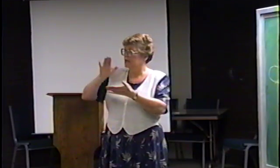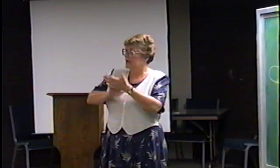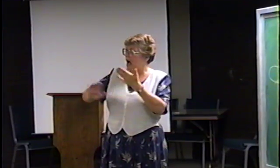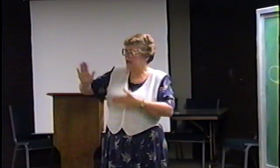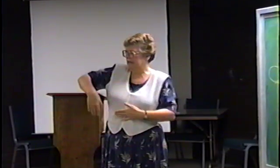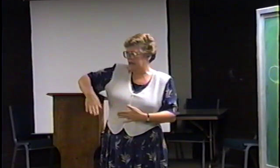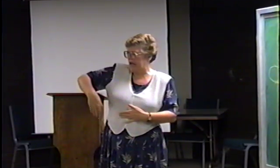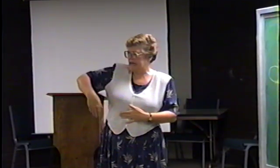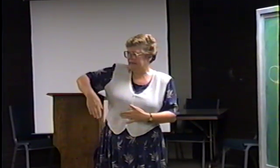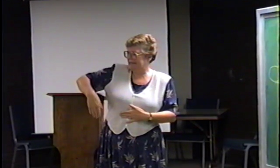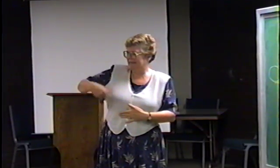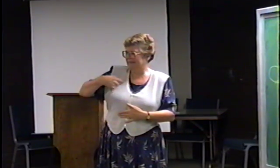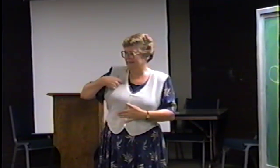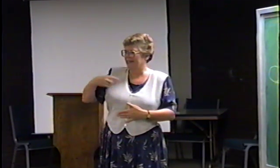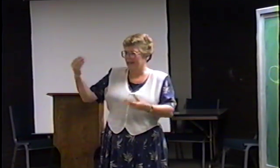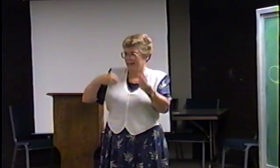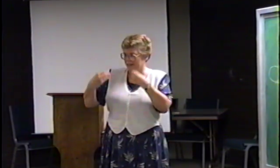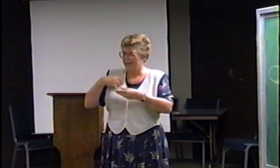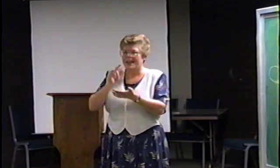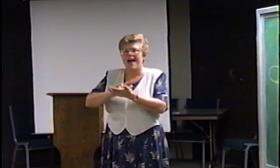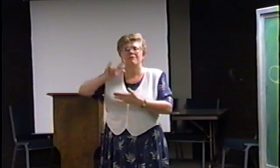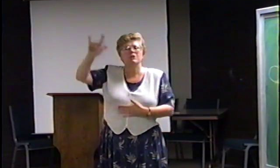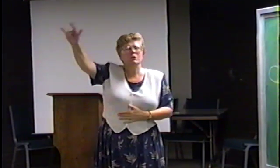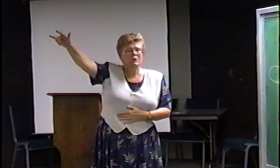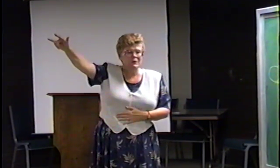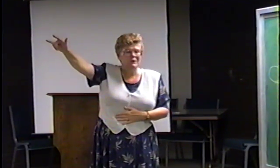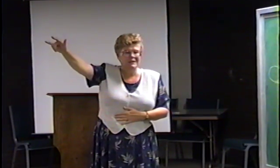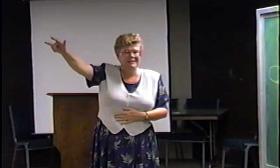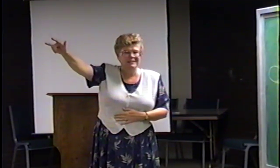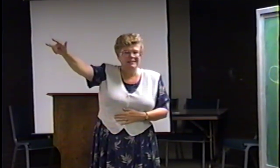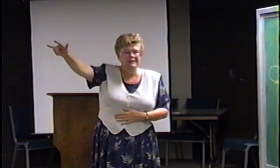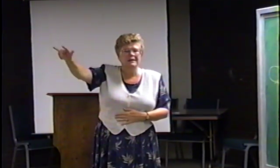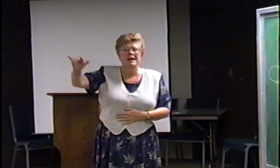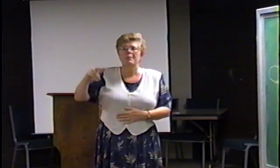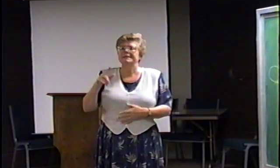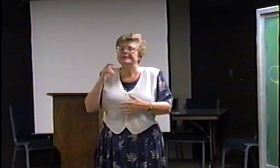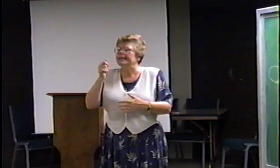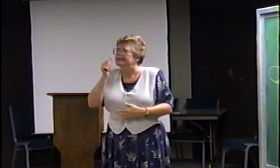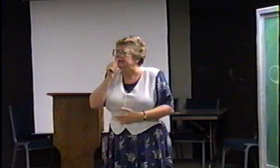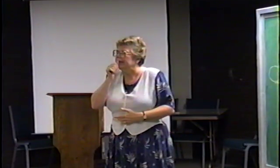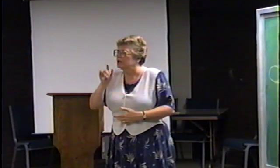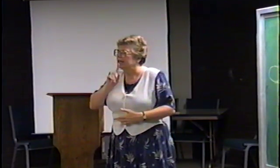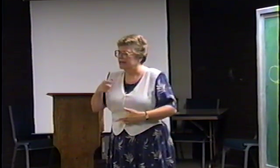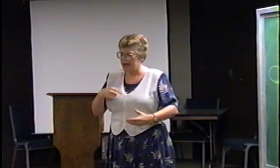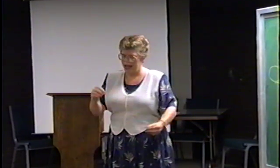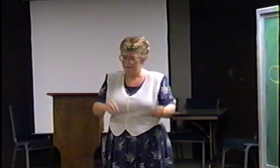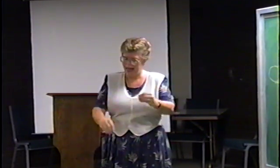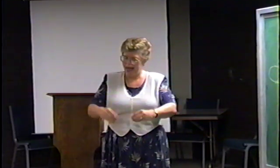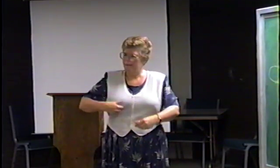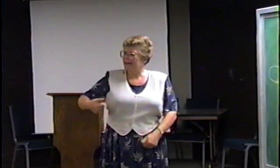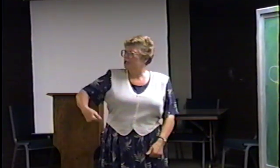again. High late. And I flew. But see, the secret is I packed my